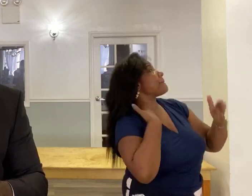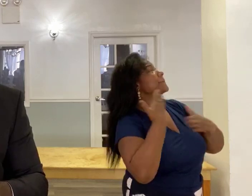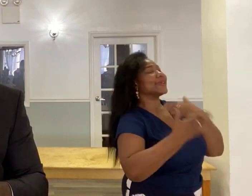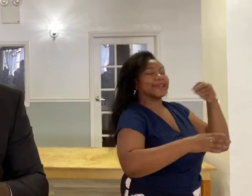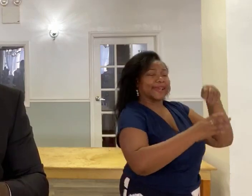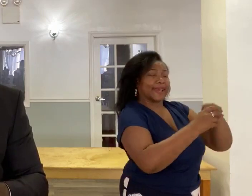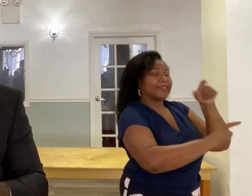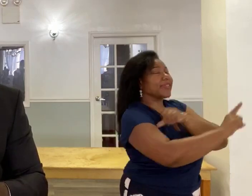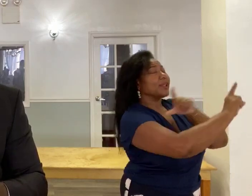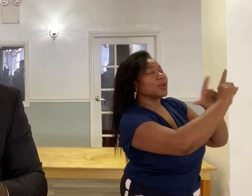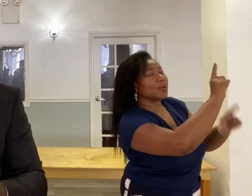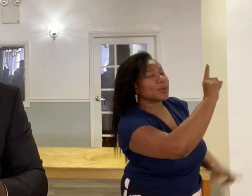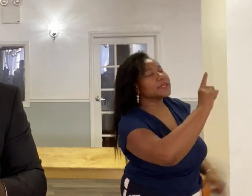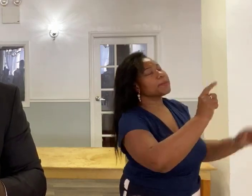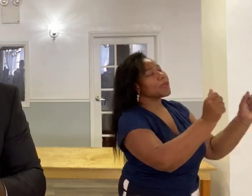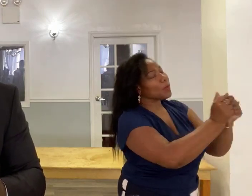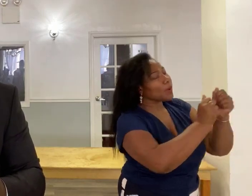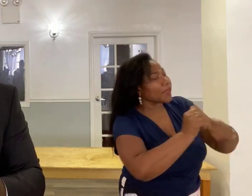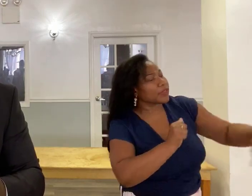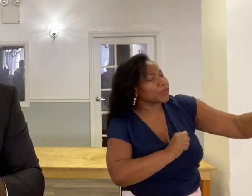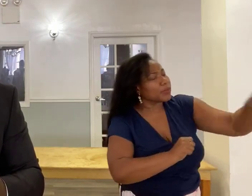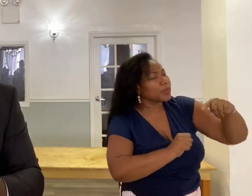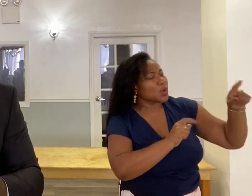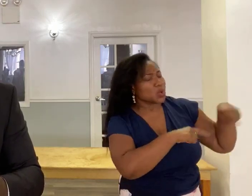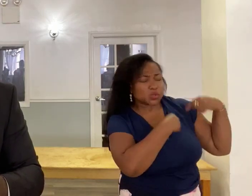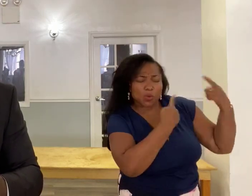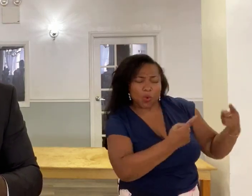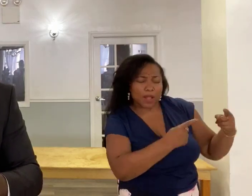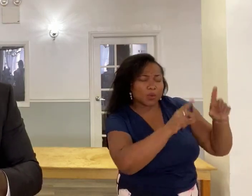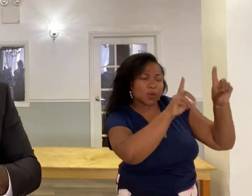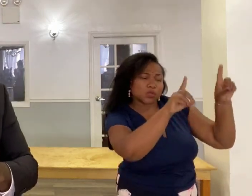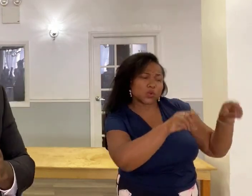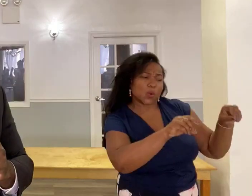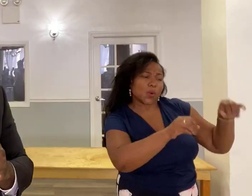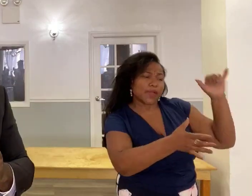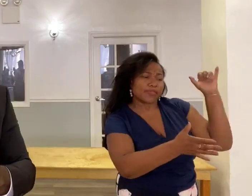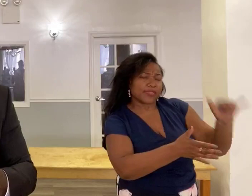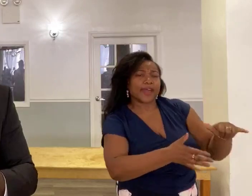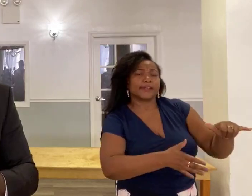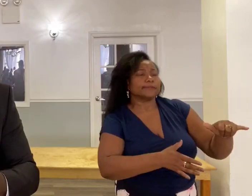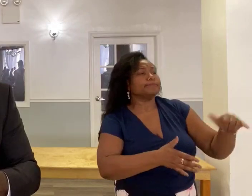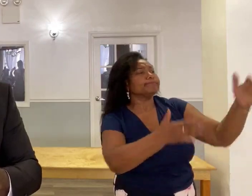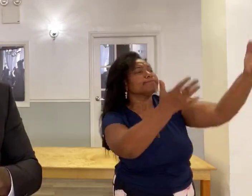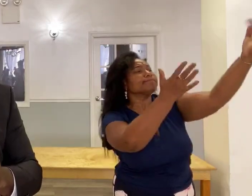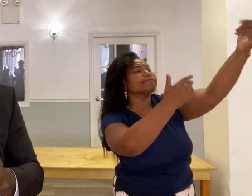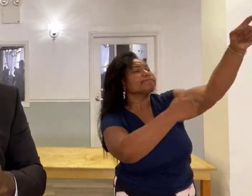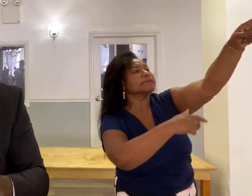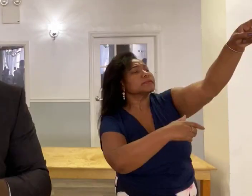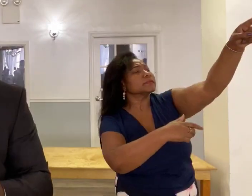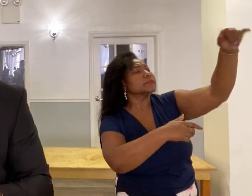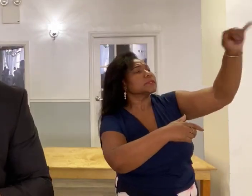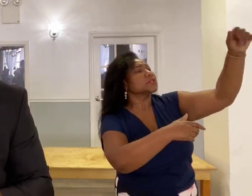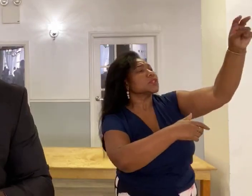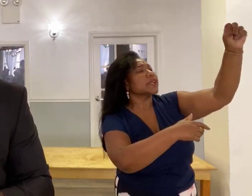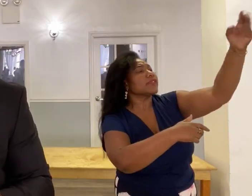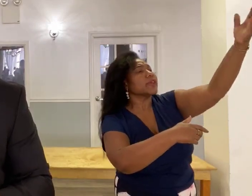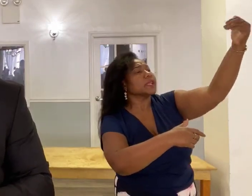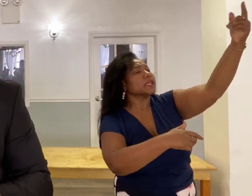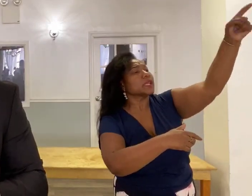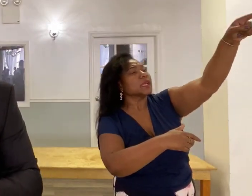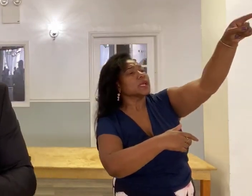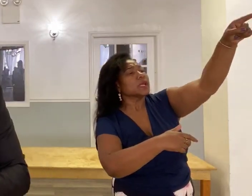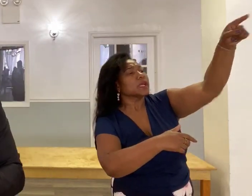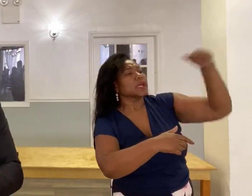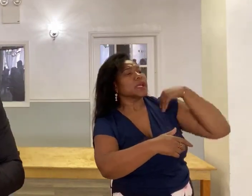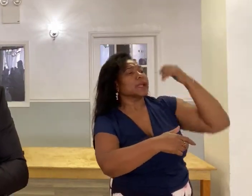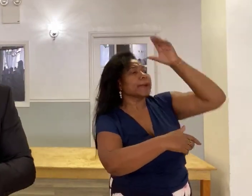the Lord to be with you. While we're doing that, Jonathan, let me get you to come over. I've been trying to get your attention. You haven't seen me there.